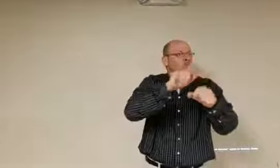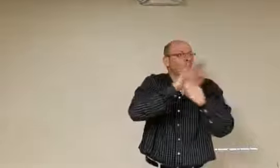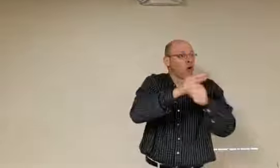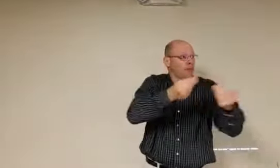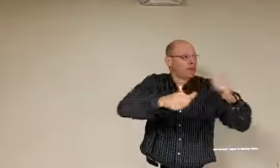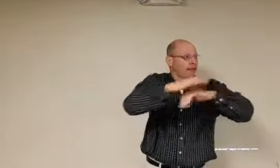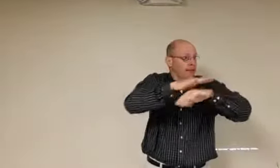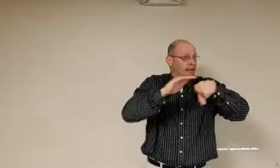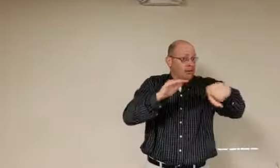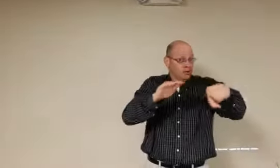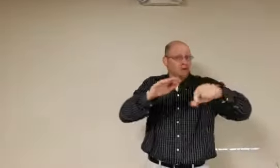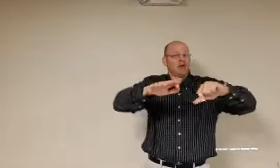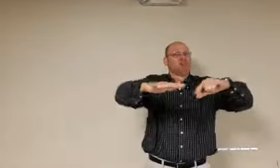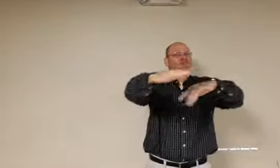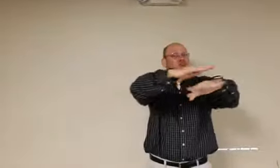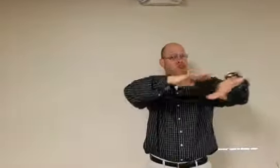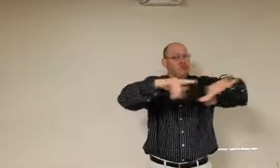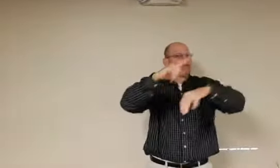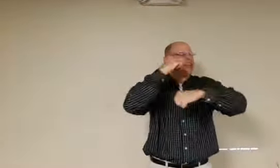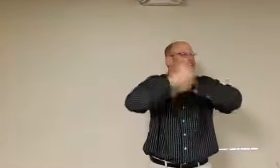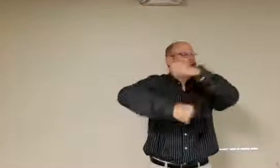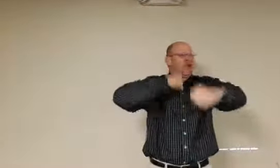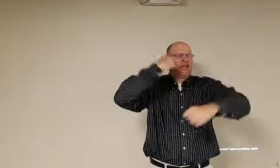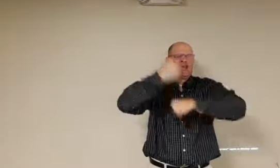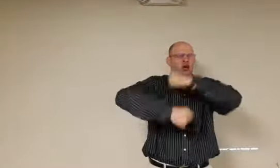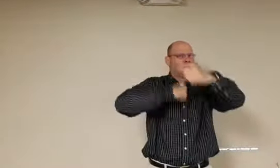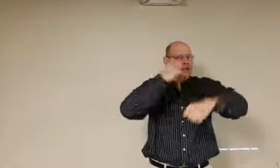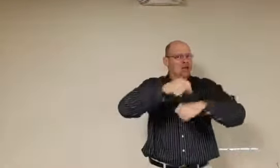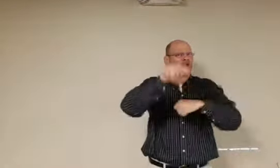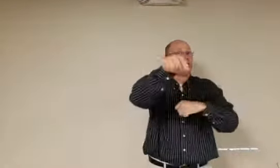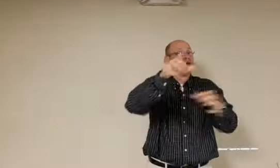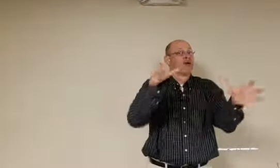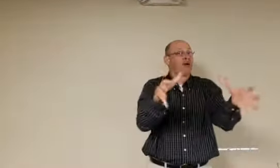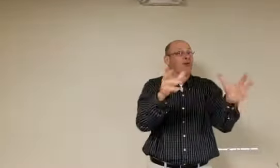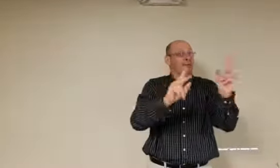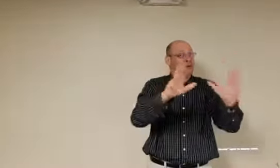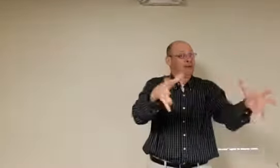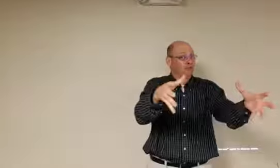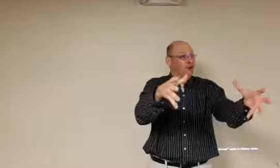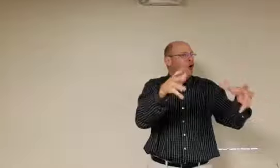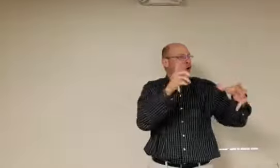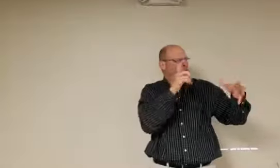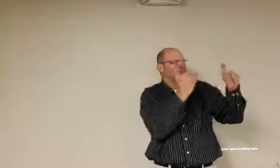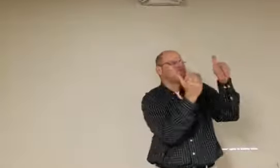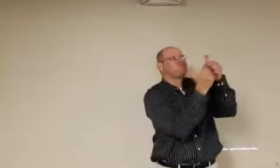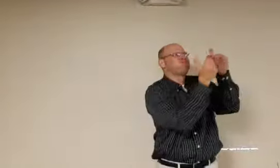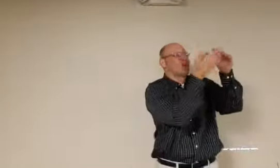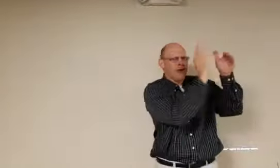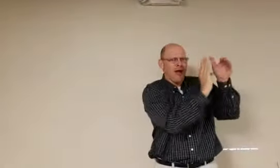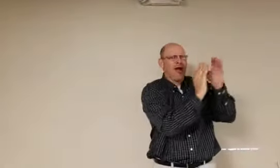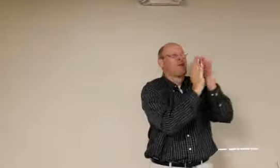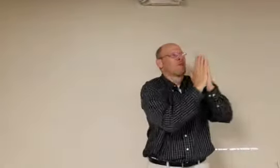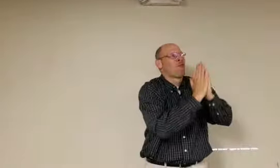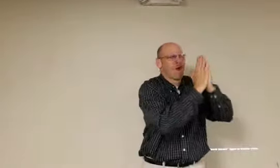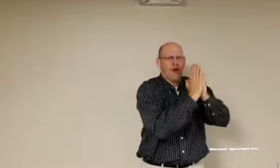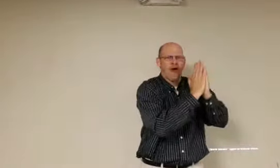released the Israelites back to the promised land. Many years. And they gathered there and they were close to God